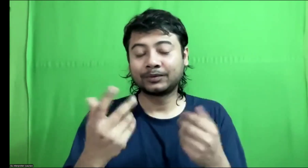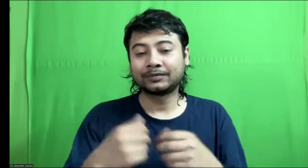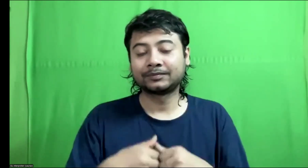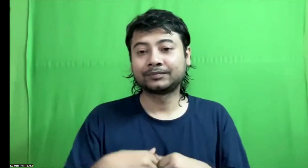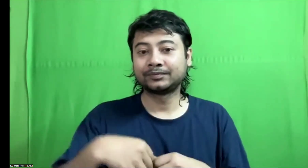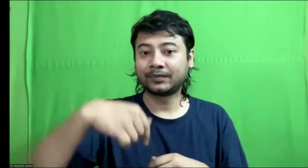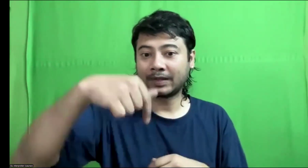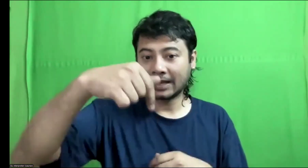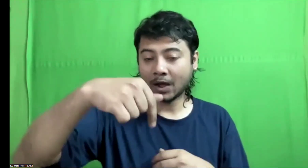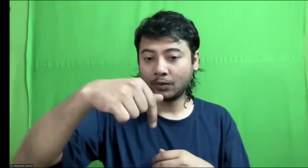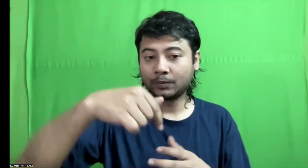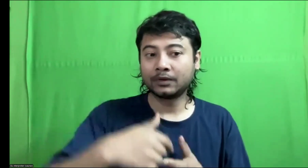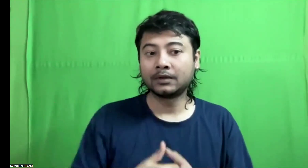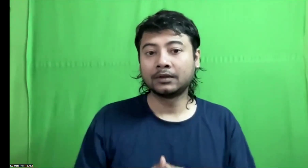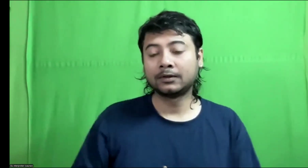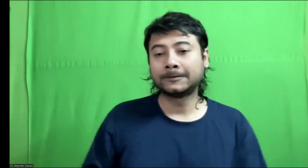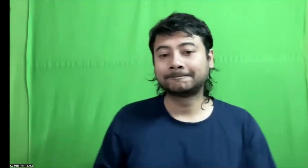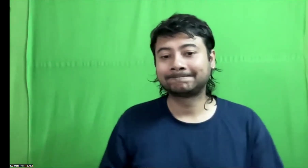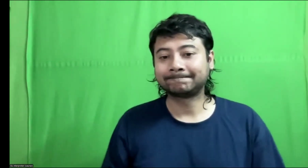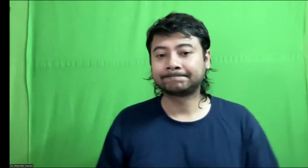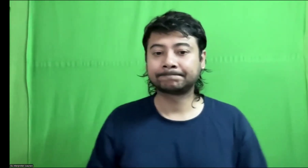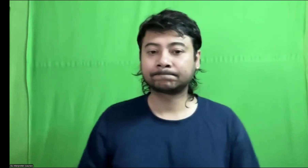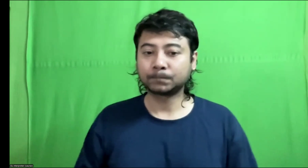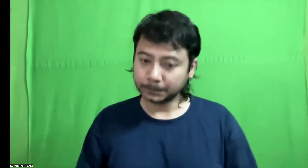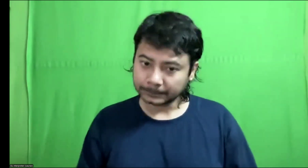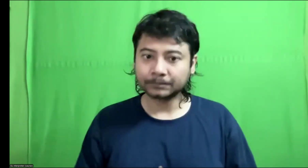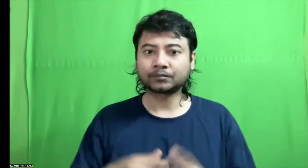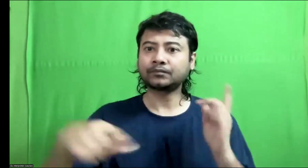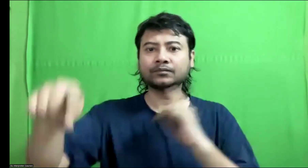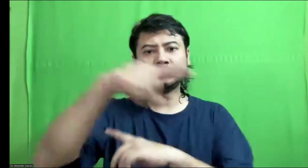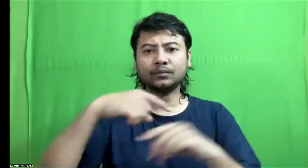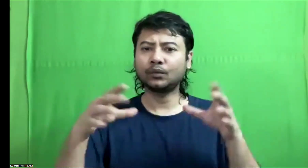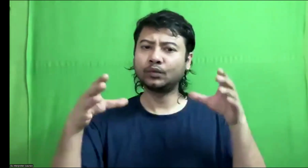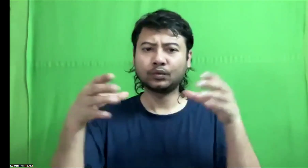take this wonderful program to outside your own house.